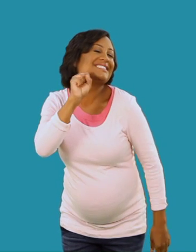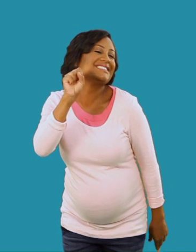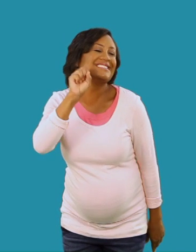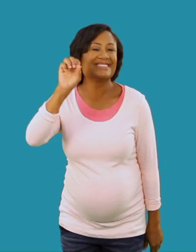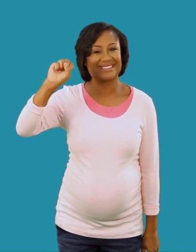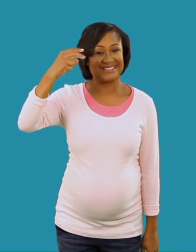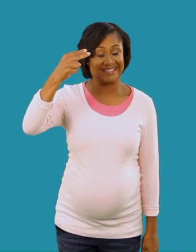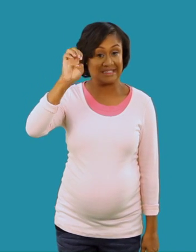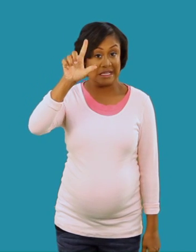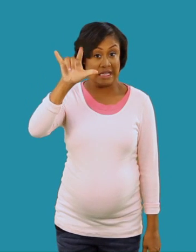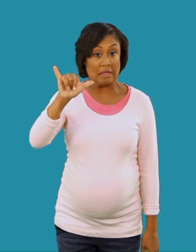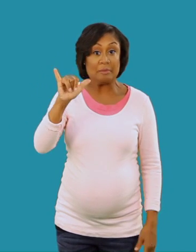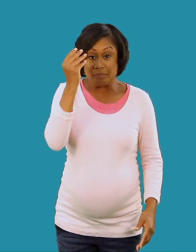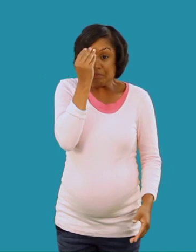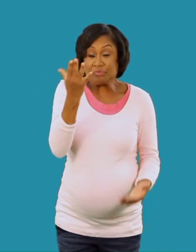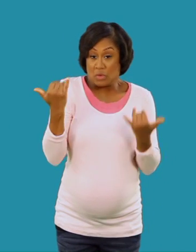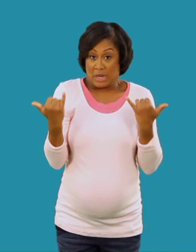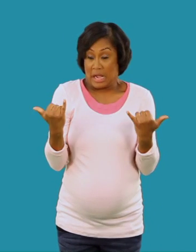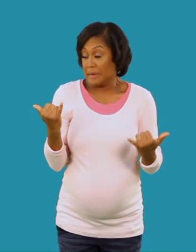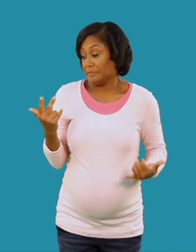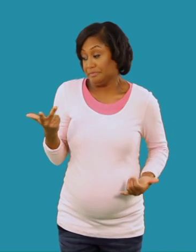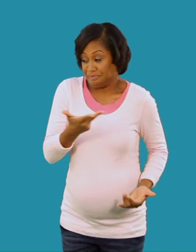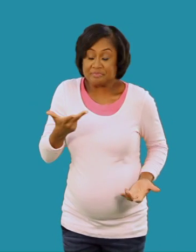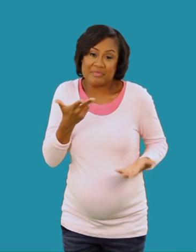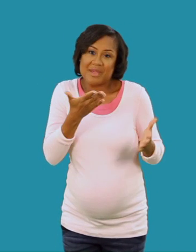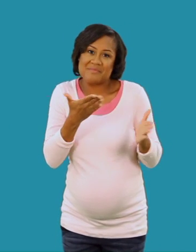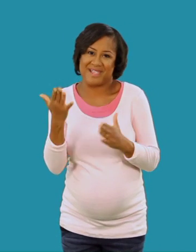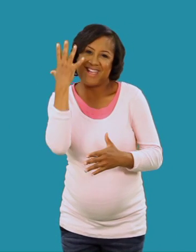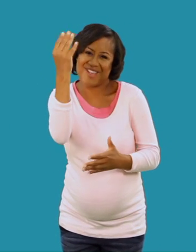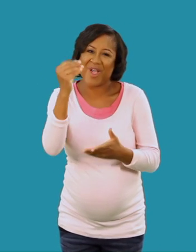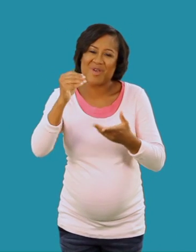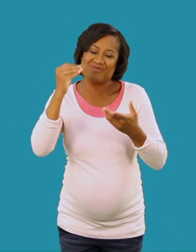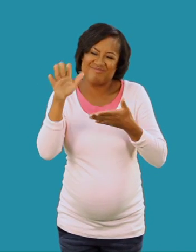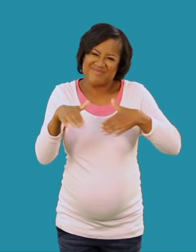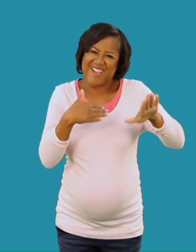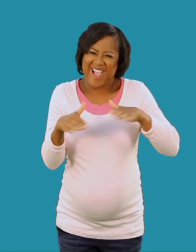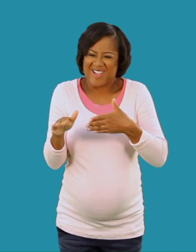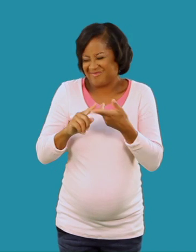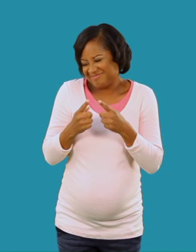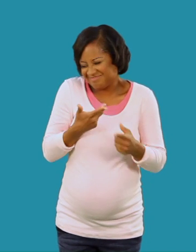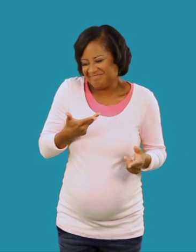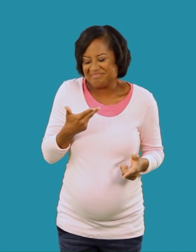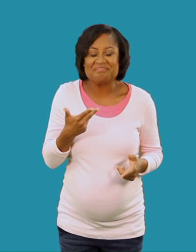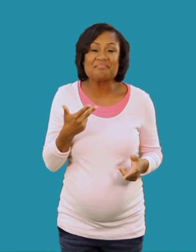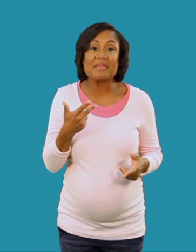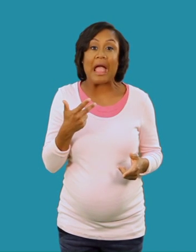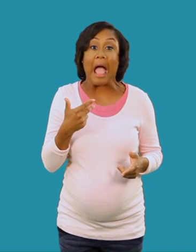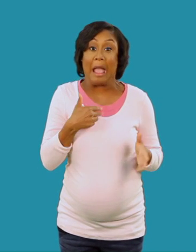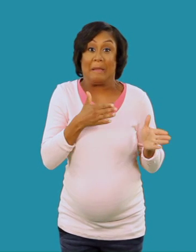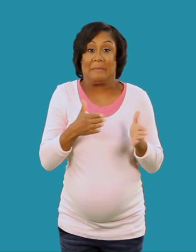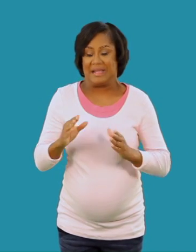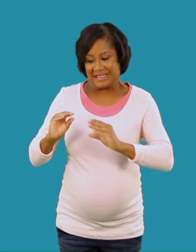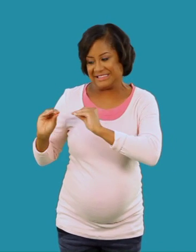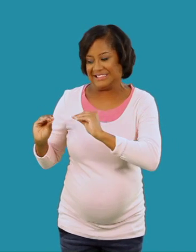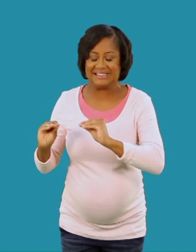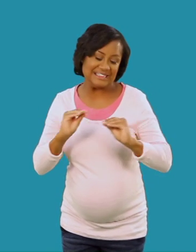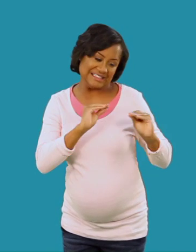My friends and I are planning a walk. Along the way, I'm going to teach them new